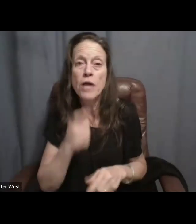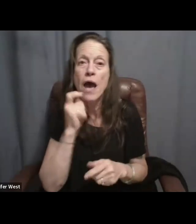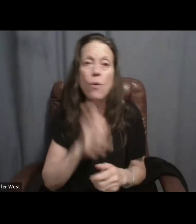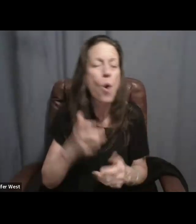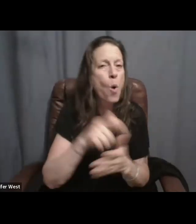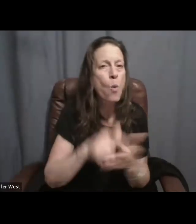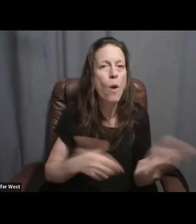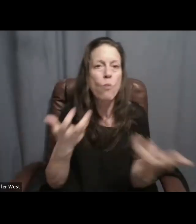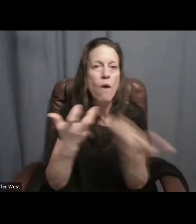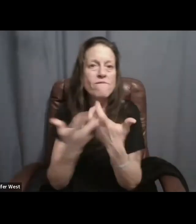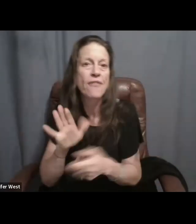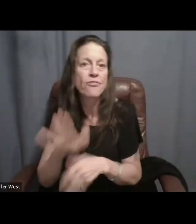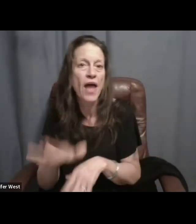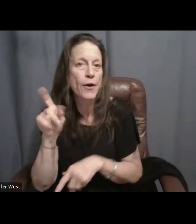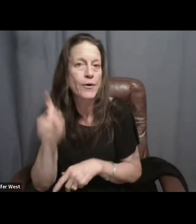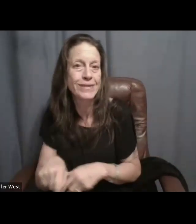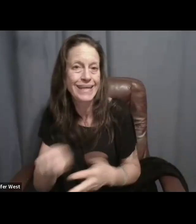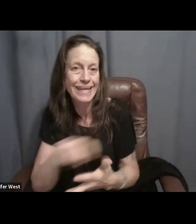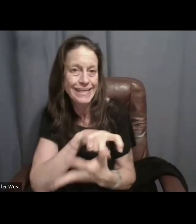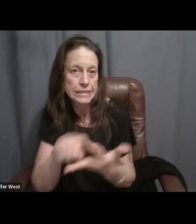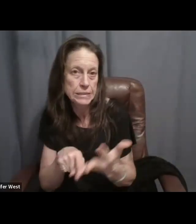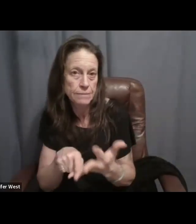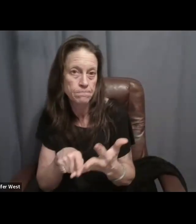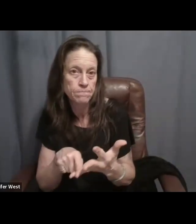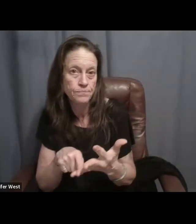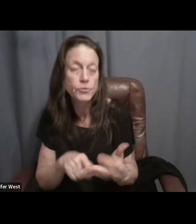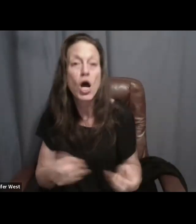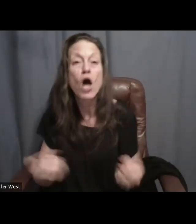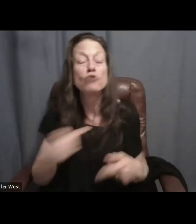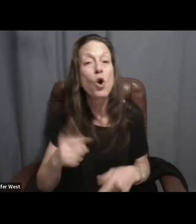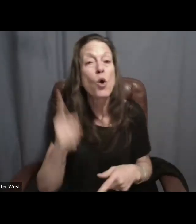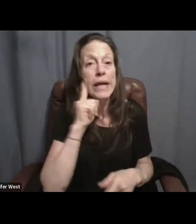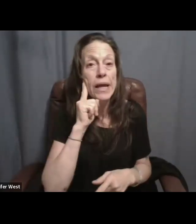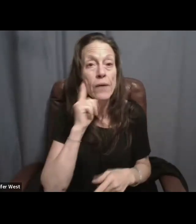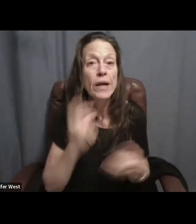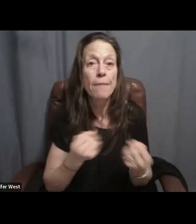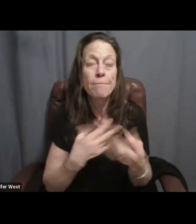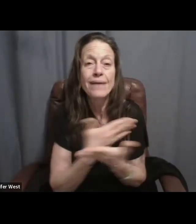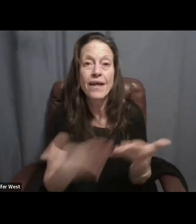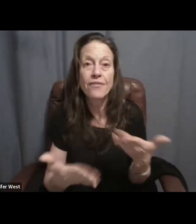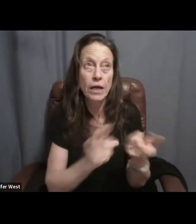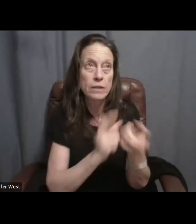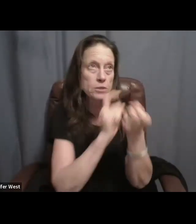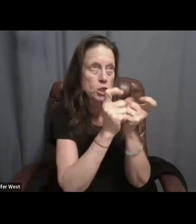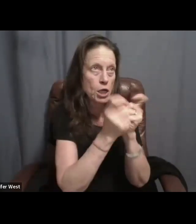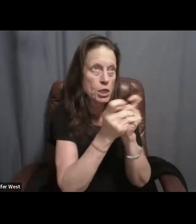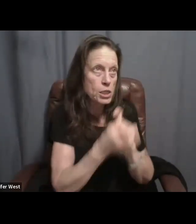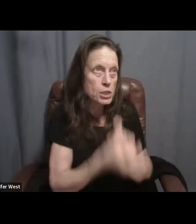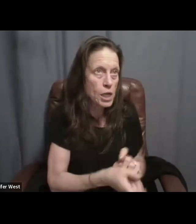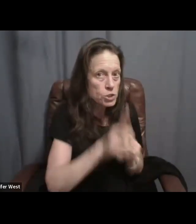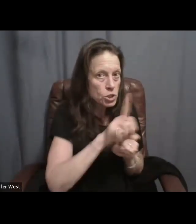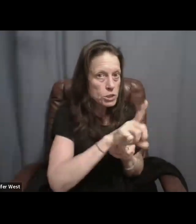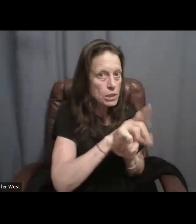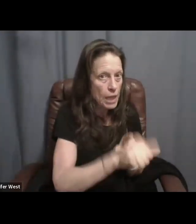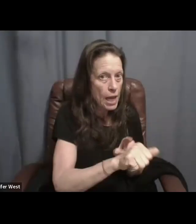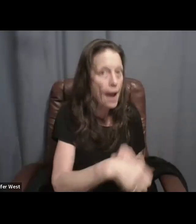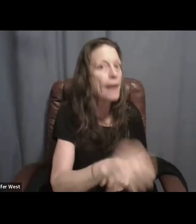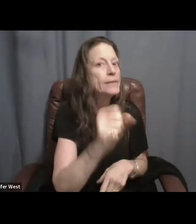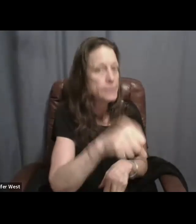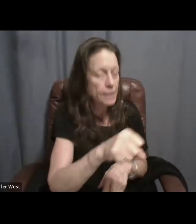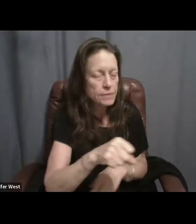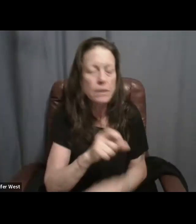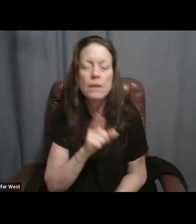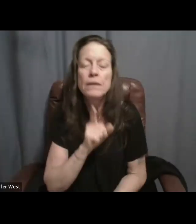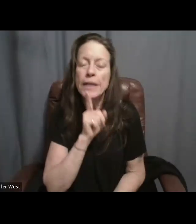So while you're hearing all these things about things being a lot of changes going on, that is true. That is